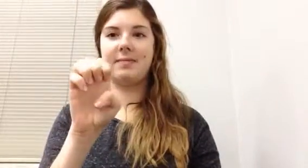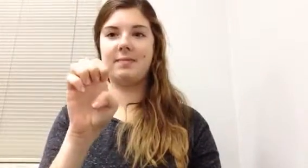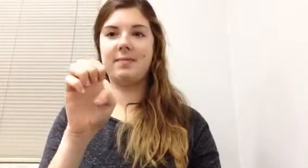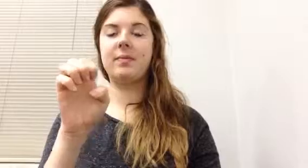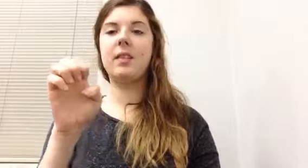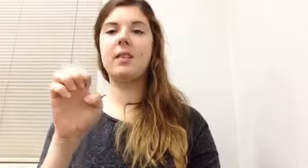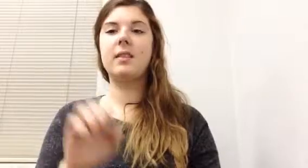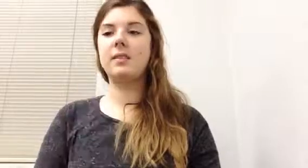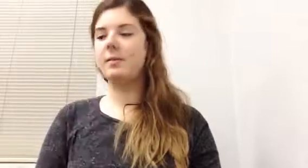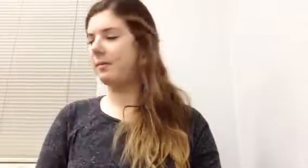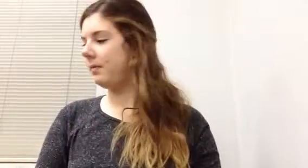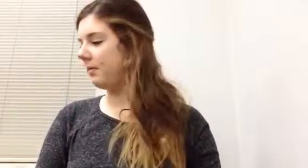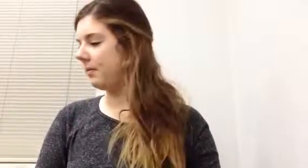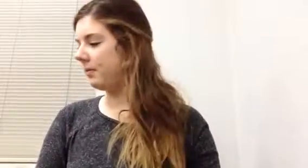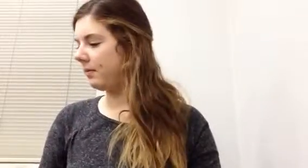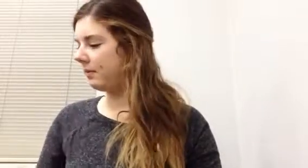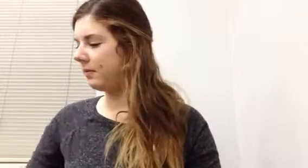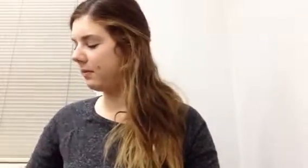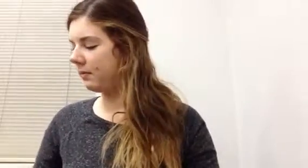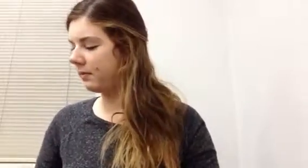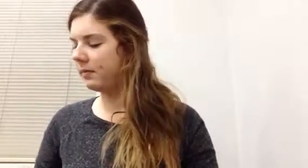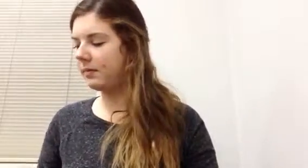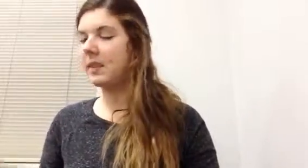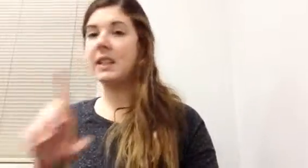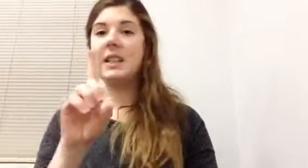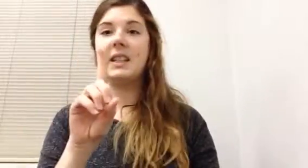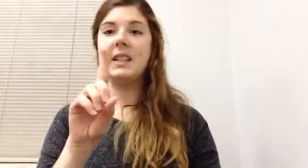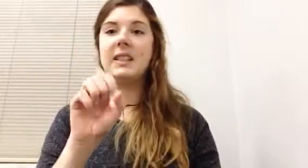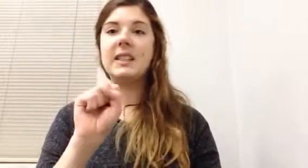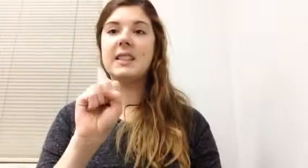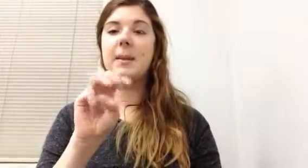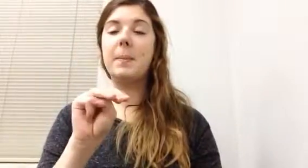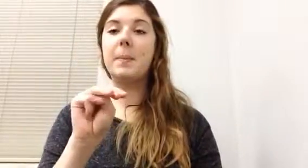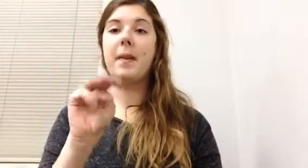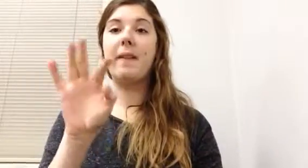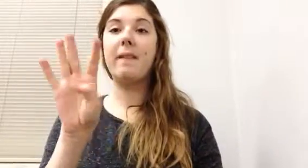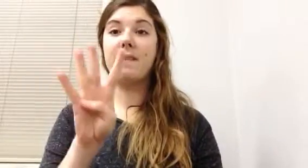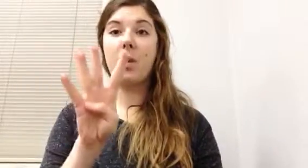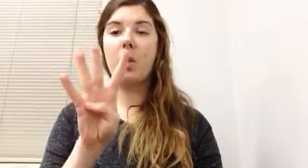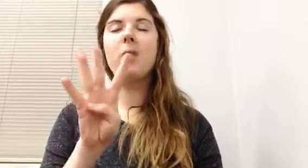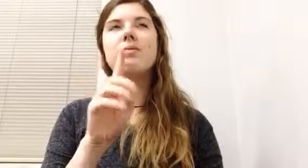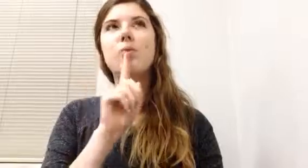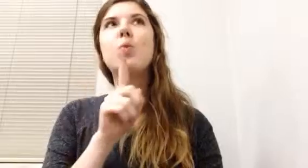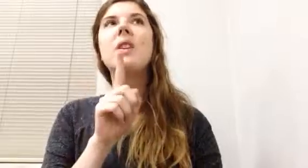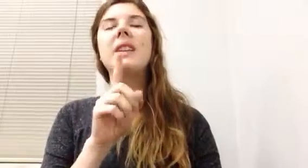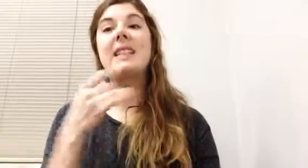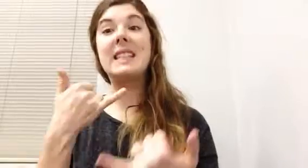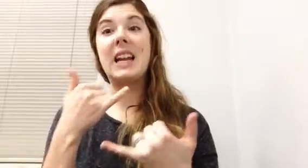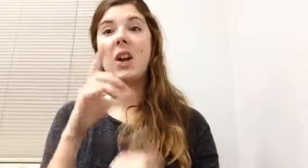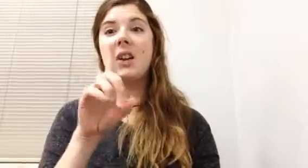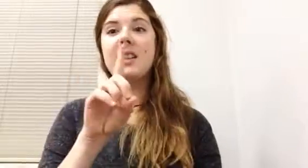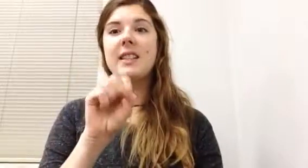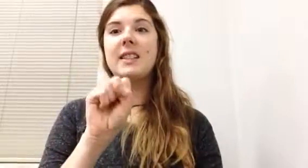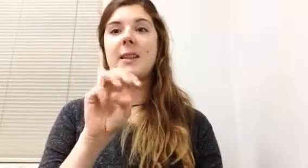DSM-4 is now DSM-5, but it's still DSM-4 in your text. It's not even DSM-4-TR.